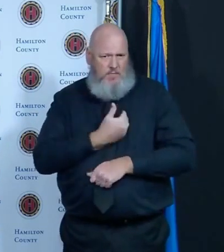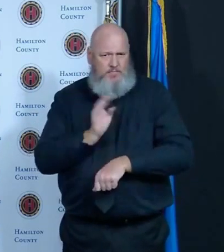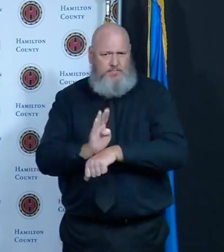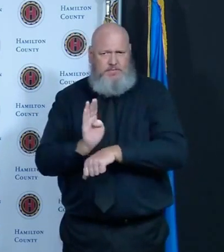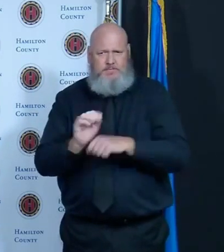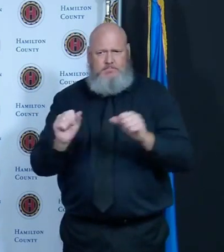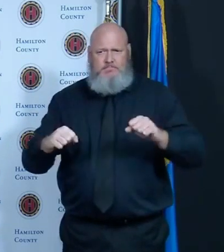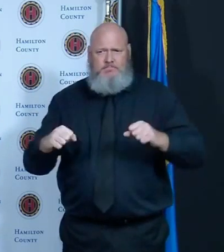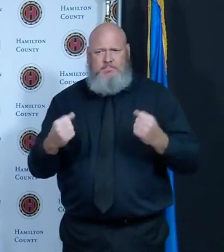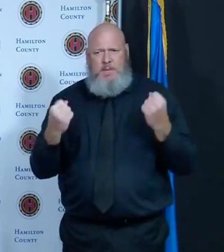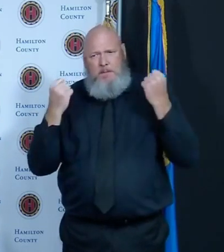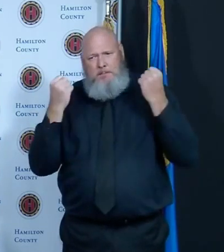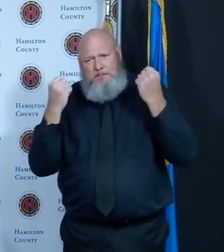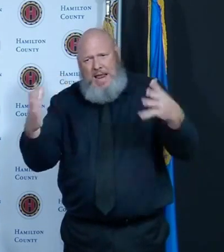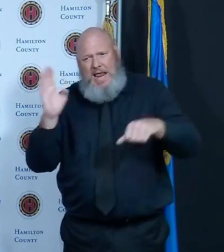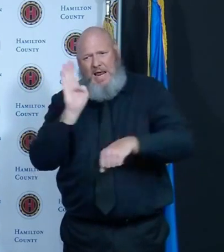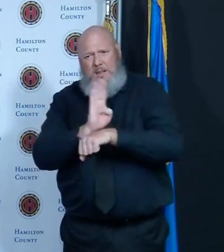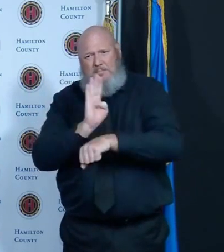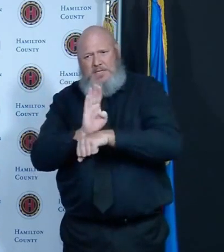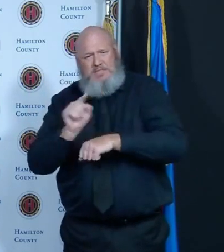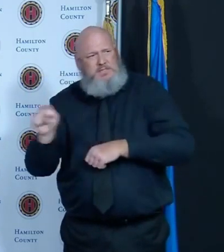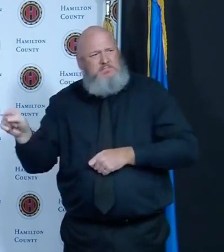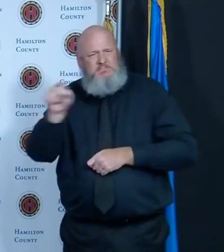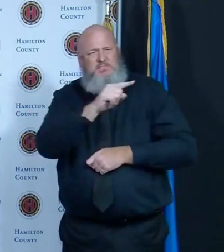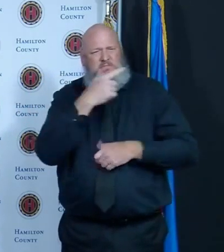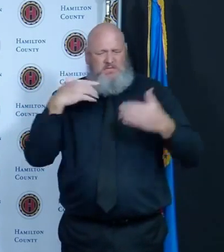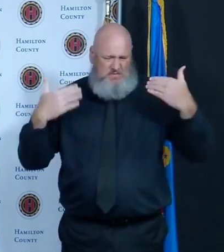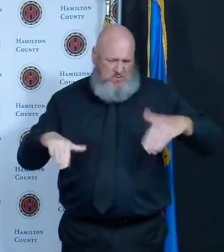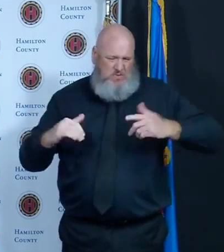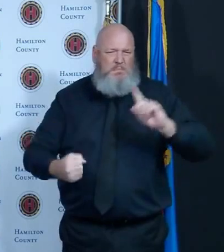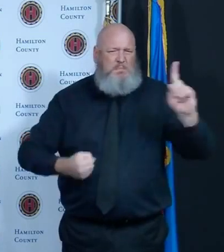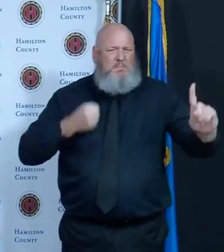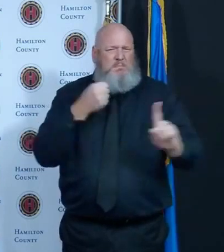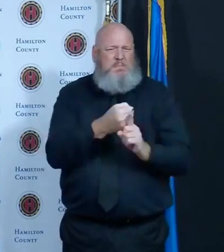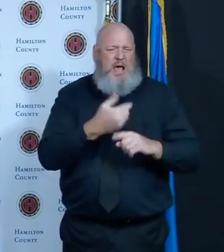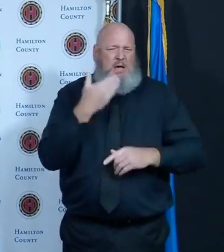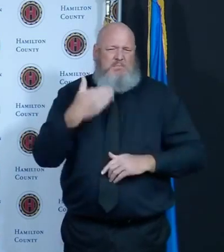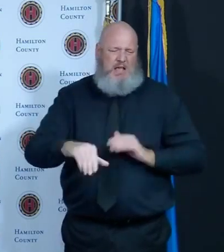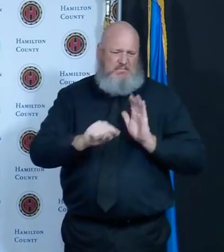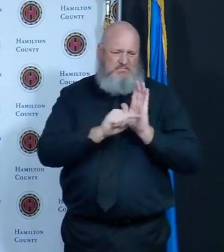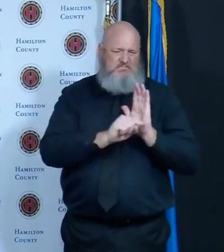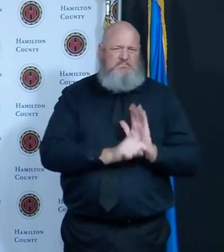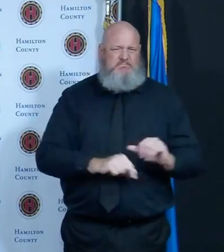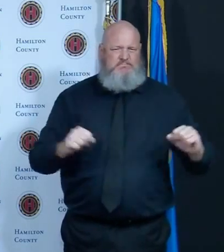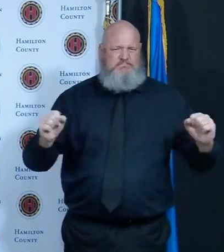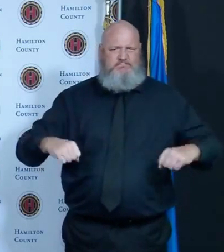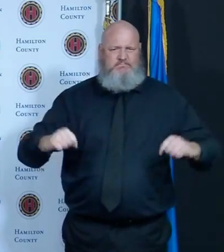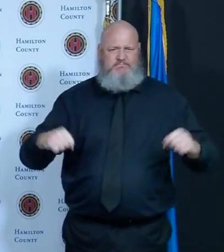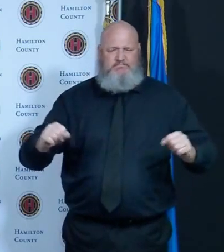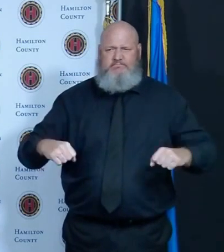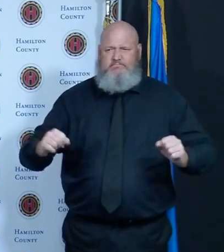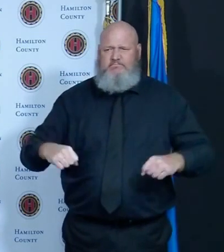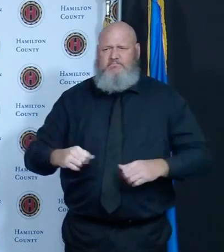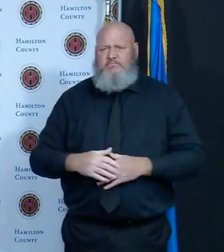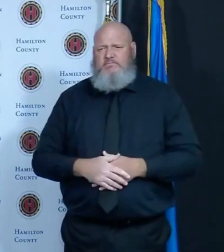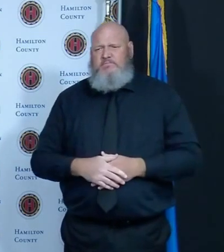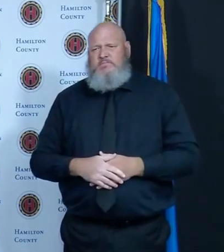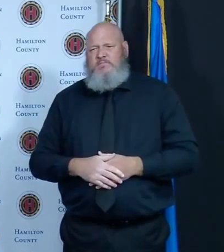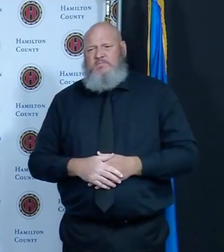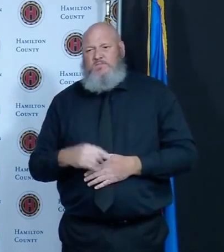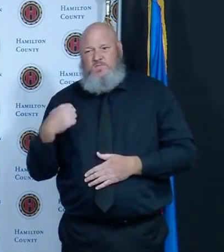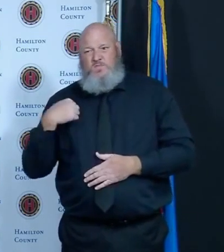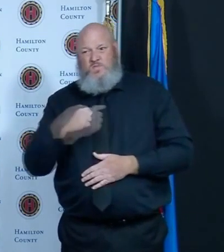as well. As an SBA lender for the past 37 years, HCDC is on the front